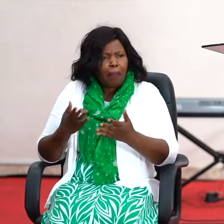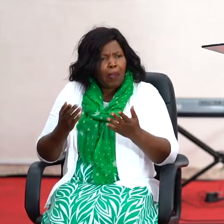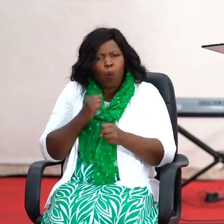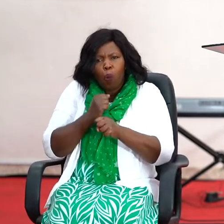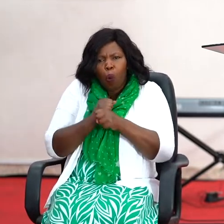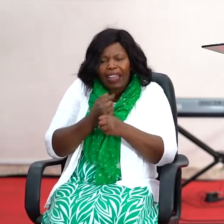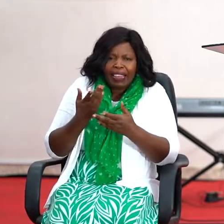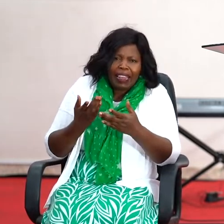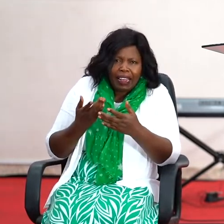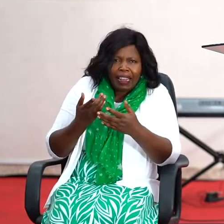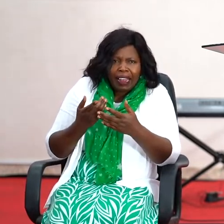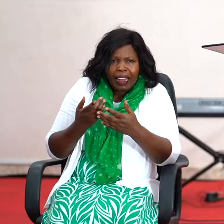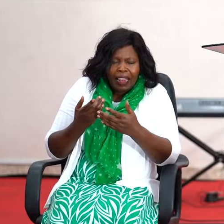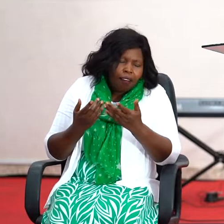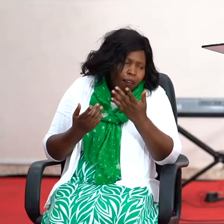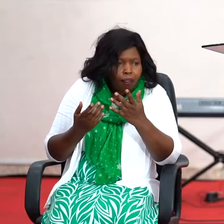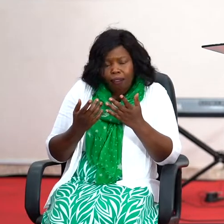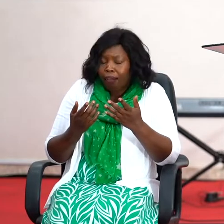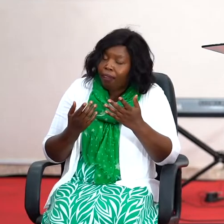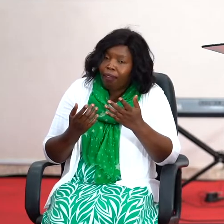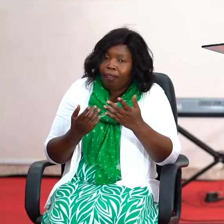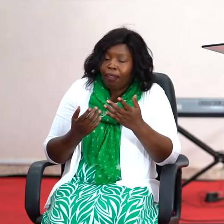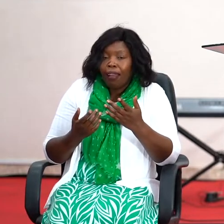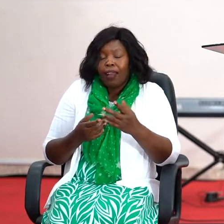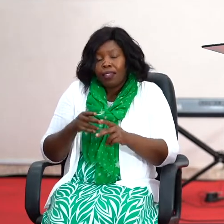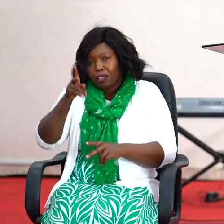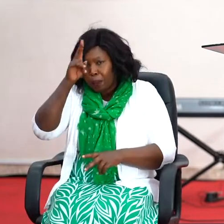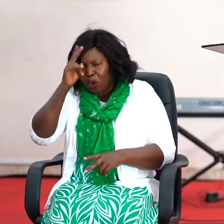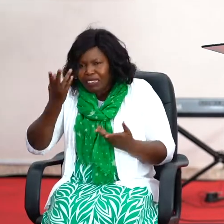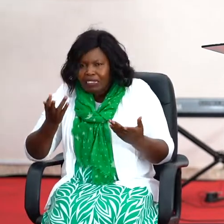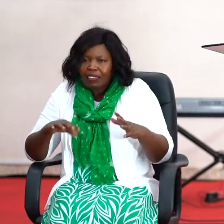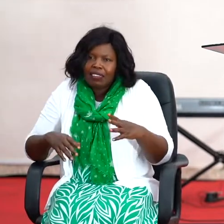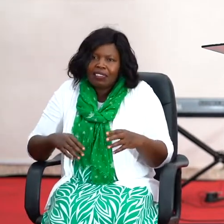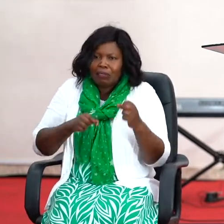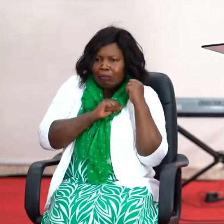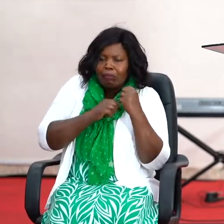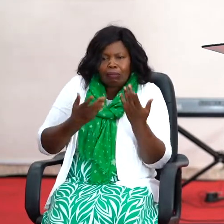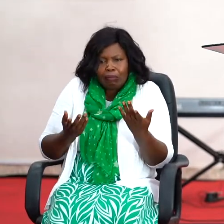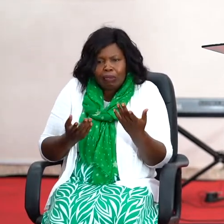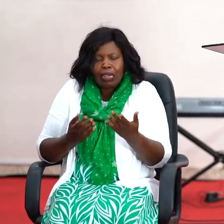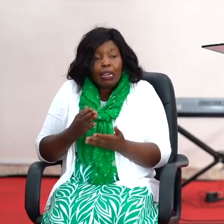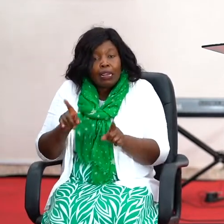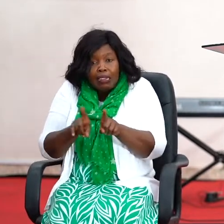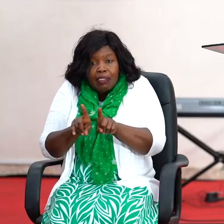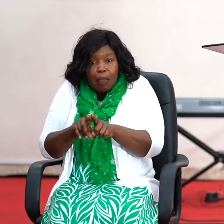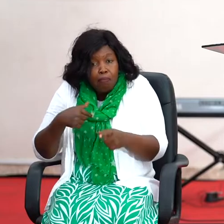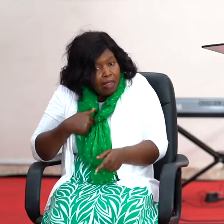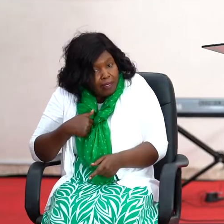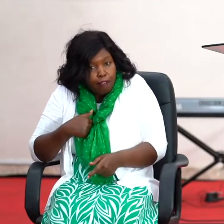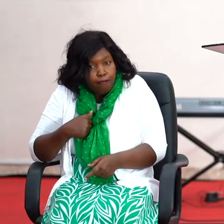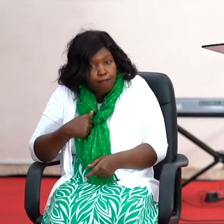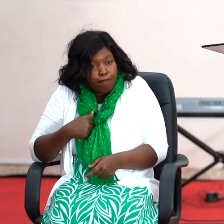who are working, the guards and such people. But us, even myself, we are